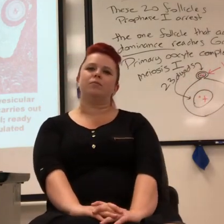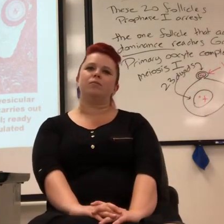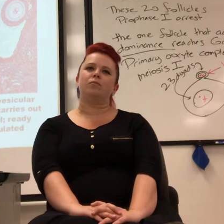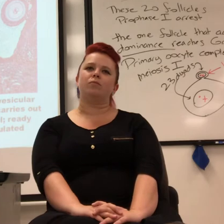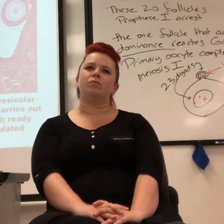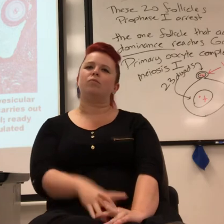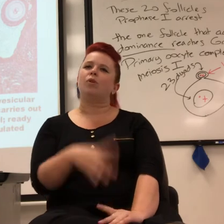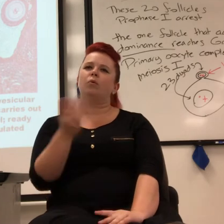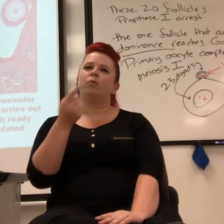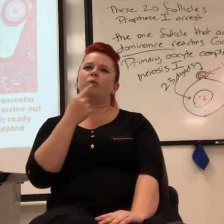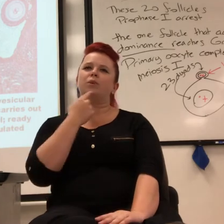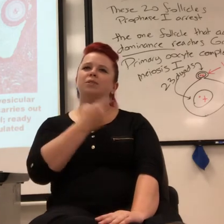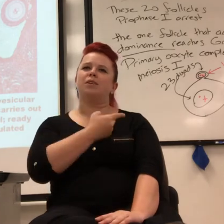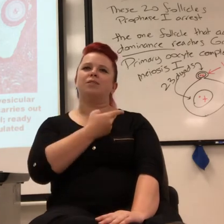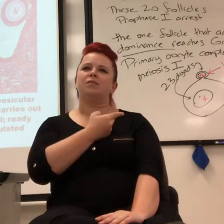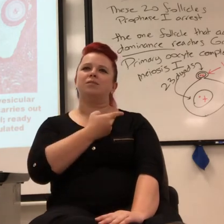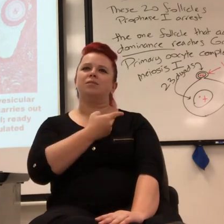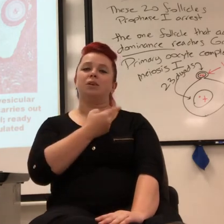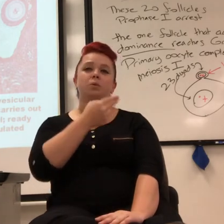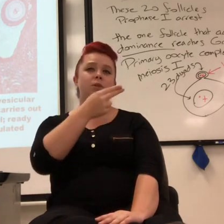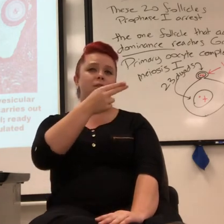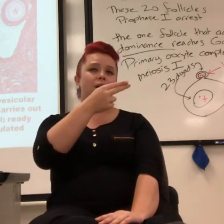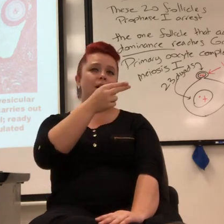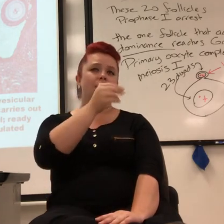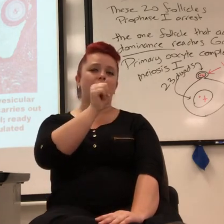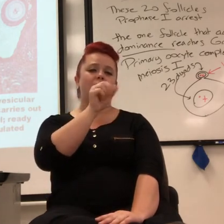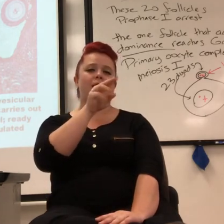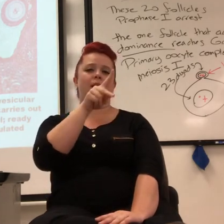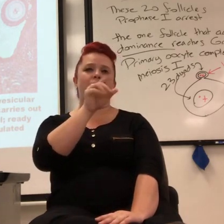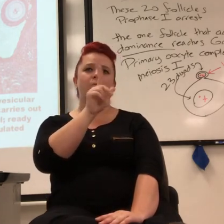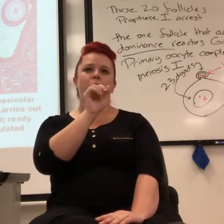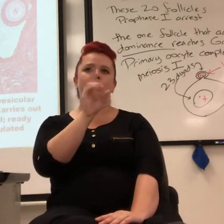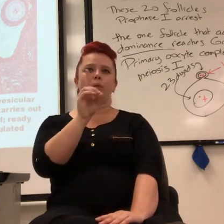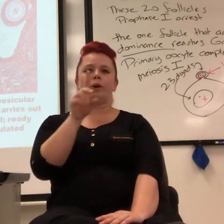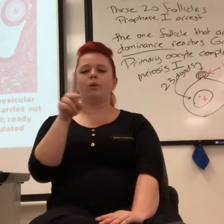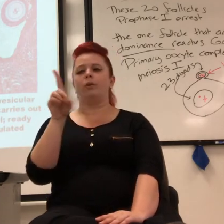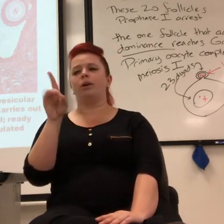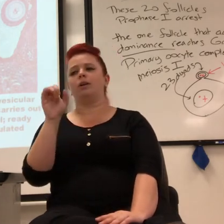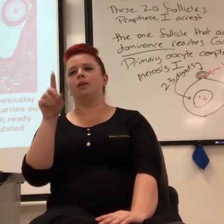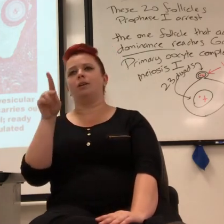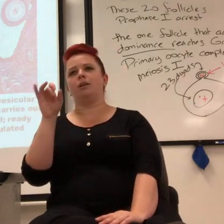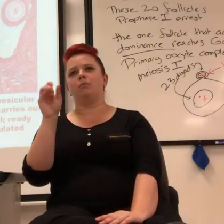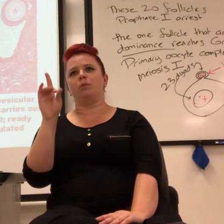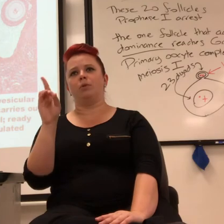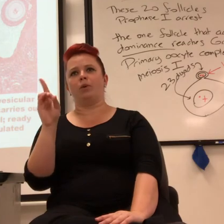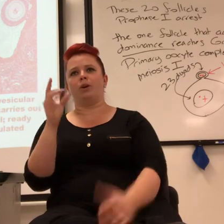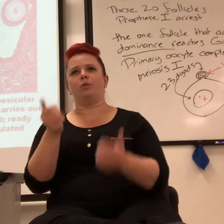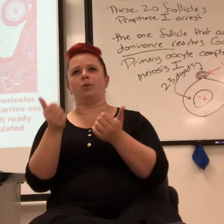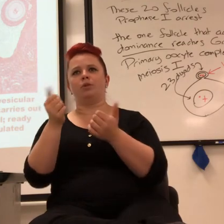And what did we say that was? Was that haploid or diploid? The 23 dyad thing.